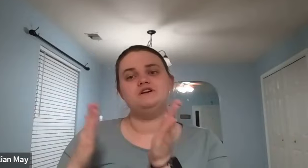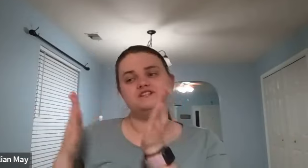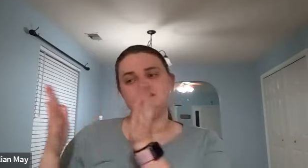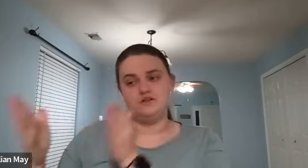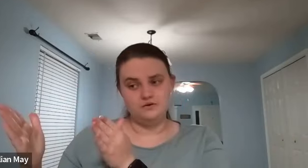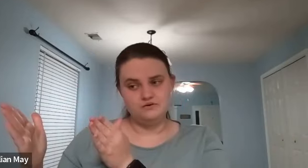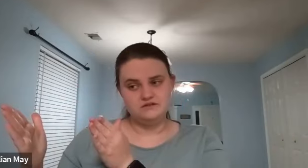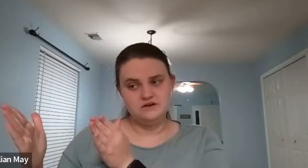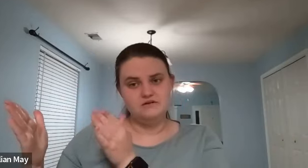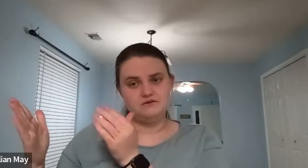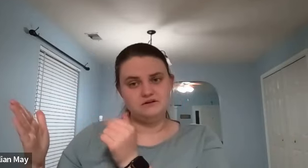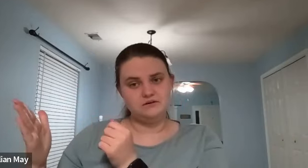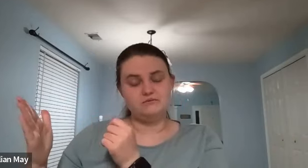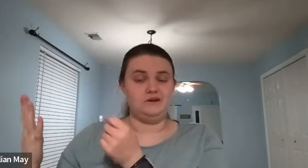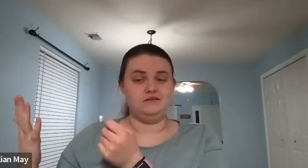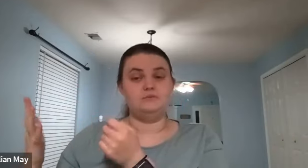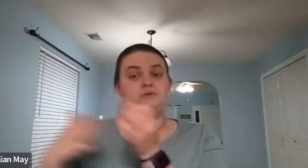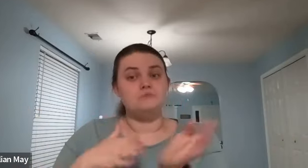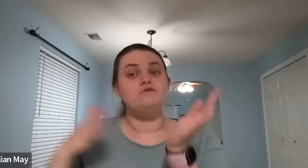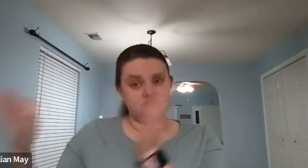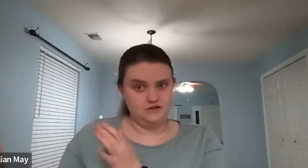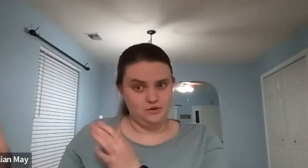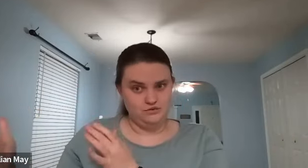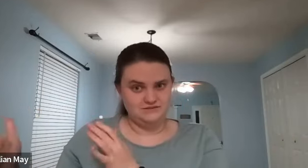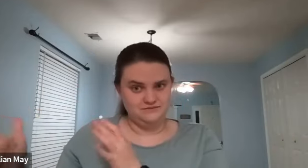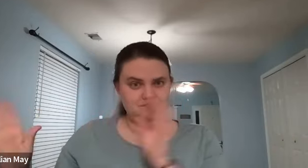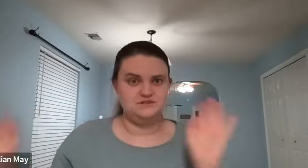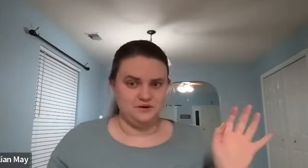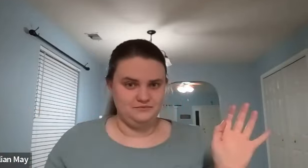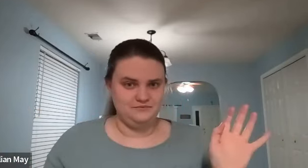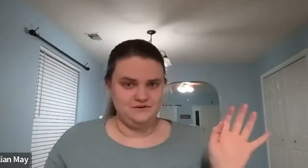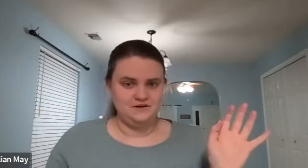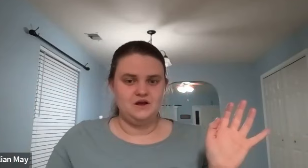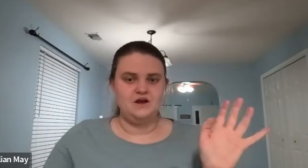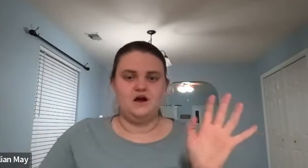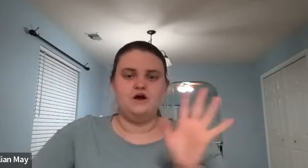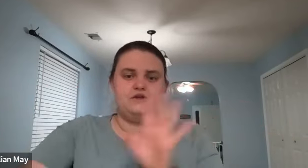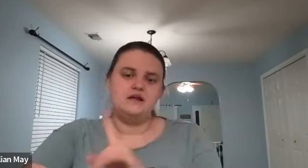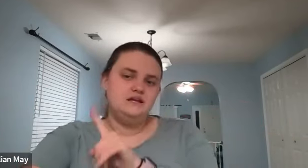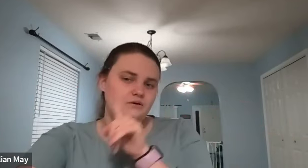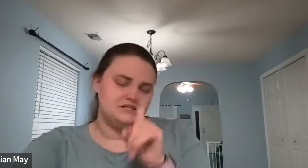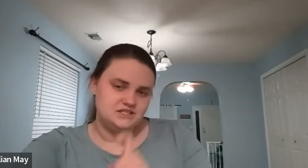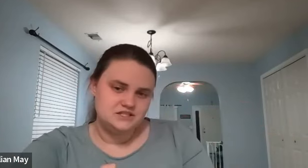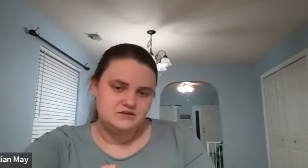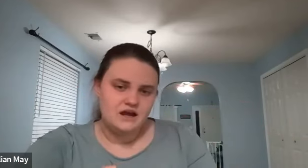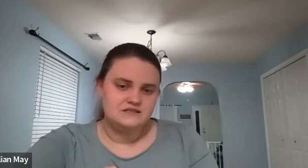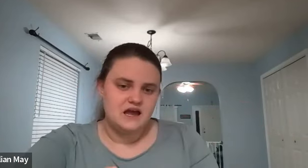to clothes for not a little bit. We're gonna move on to clothes. So are there any questions you guys